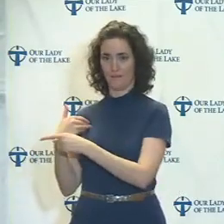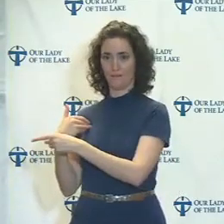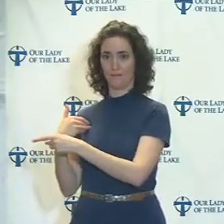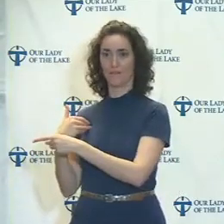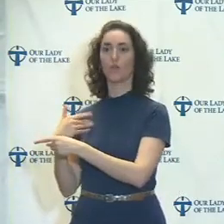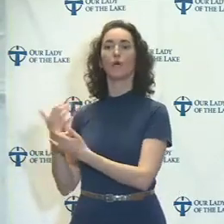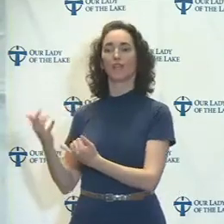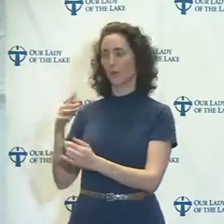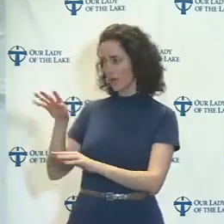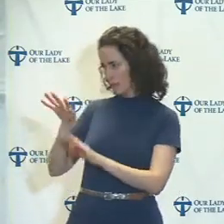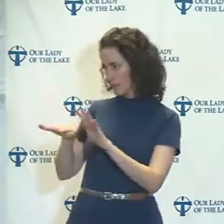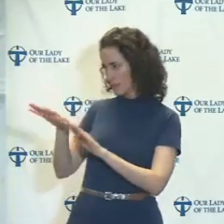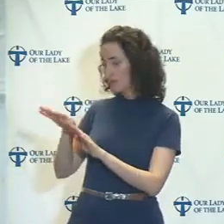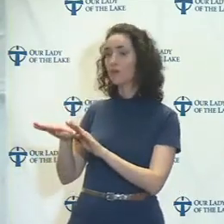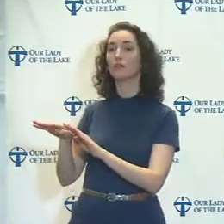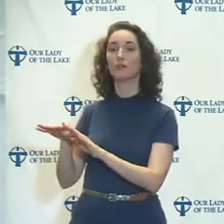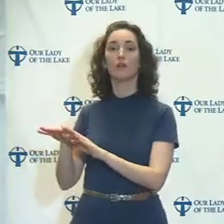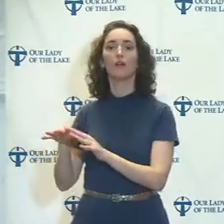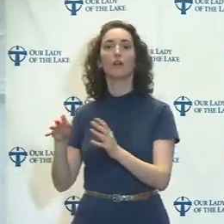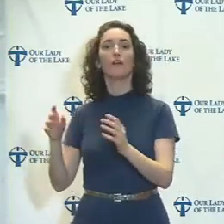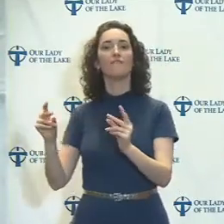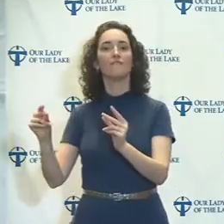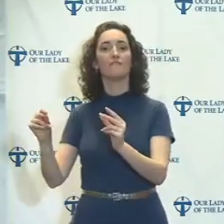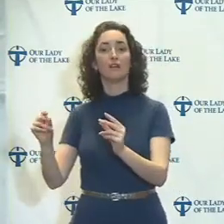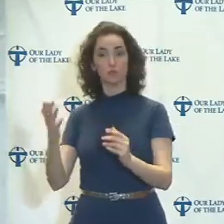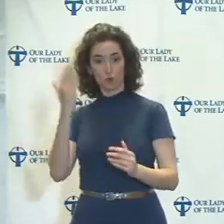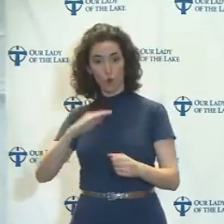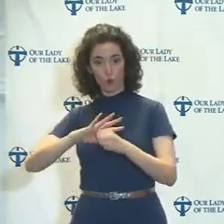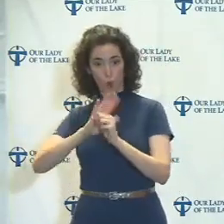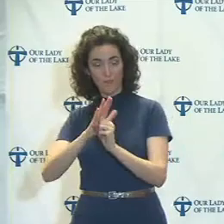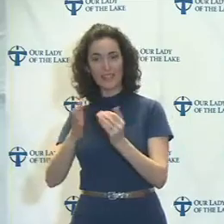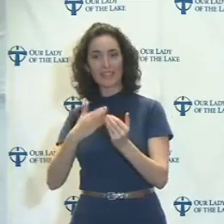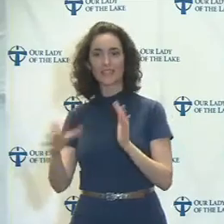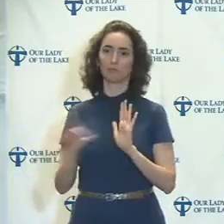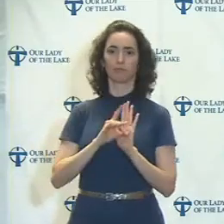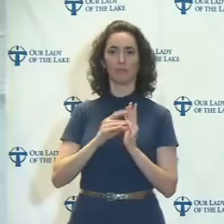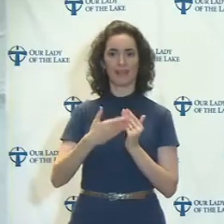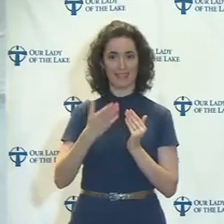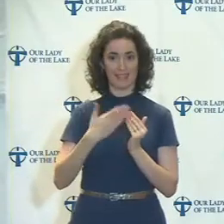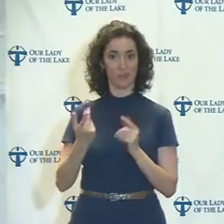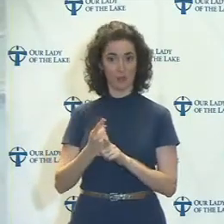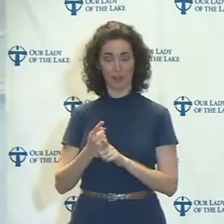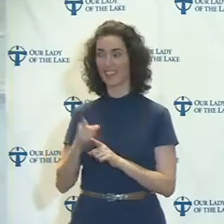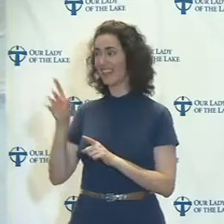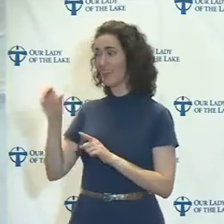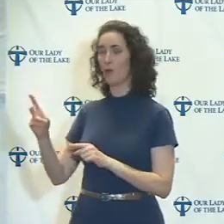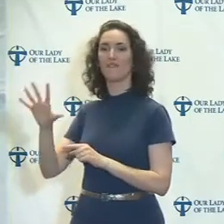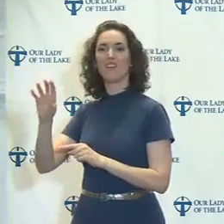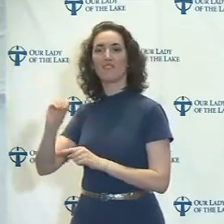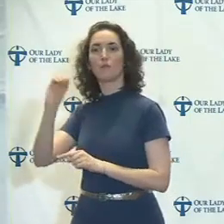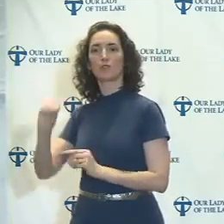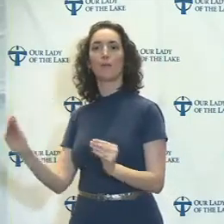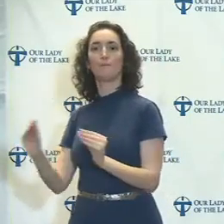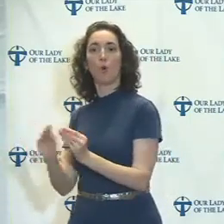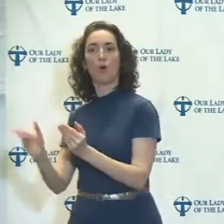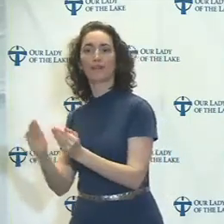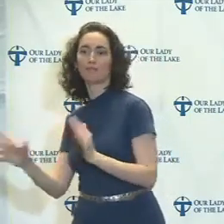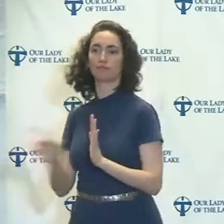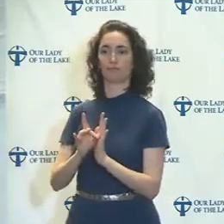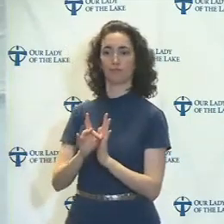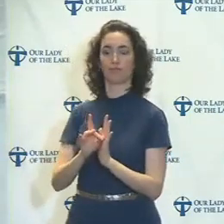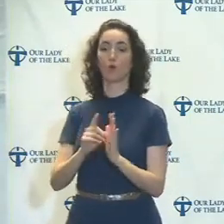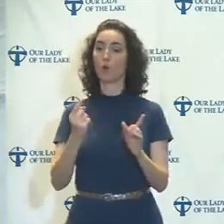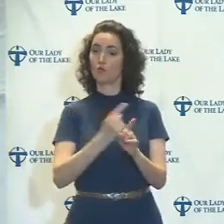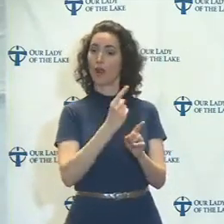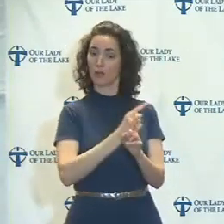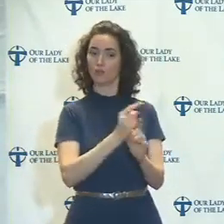estimates now are that it's 50% more transmissible than the variant that is currently the dominant